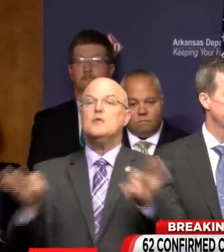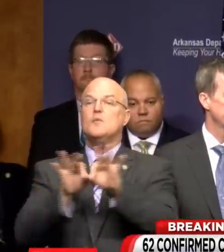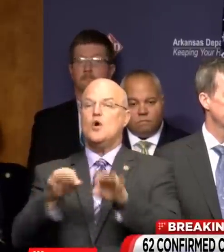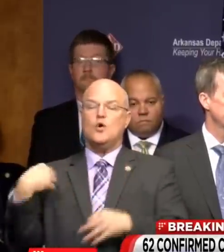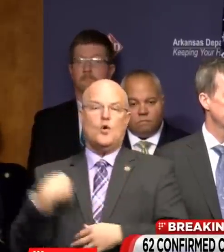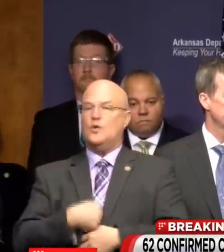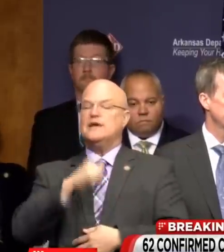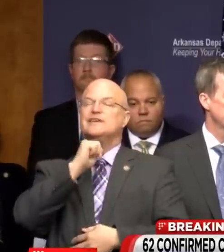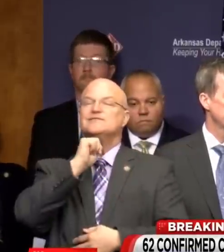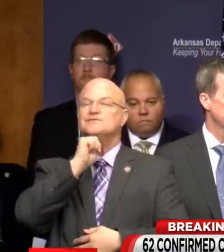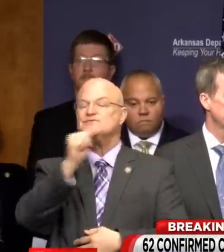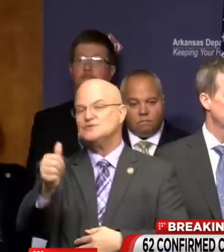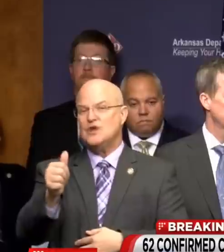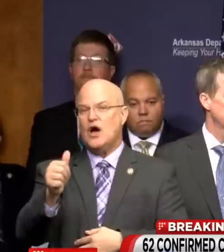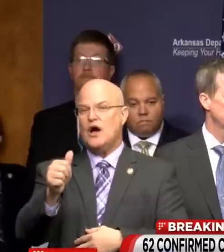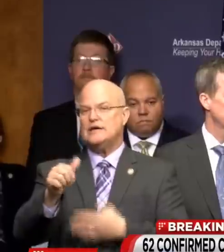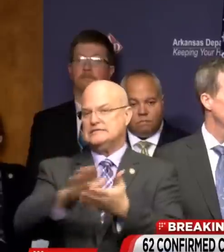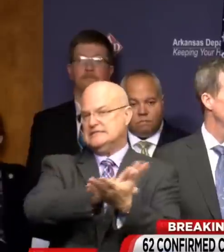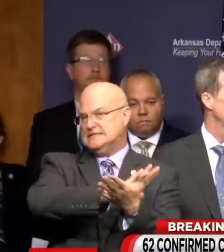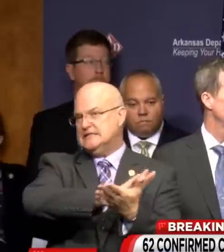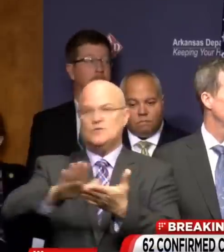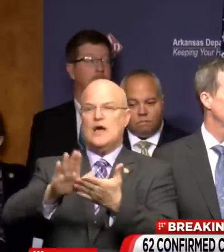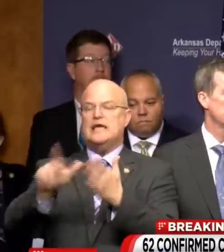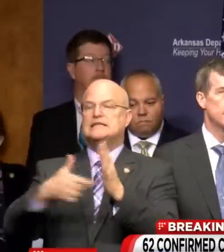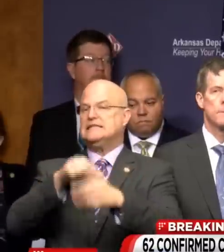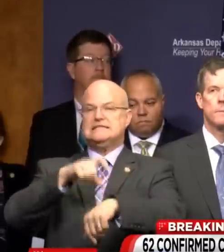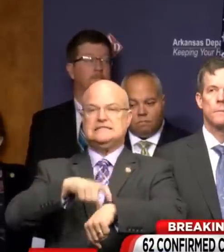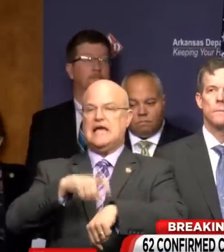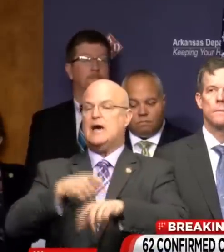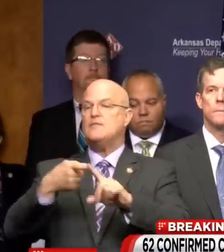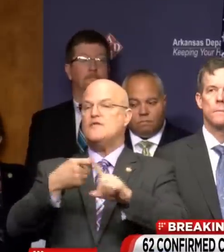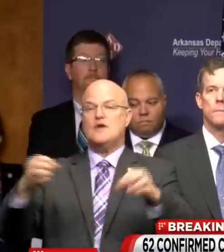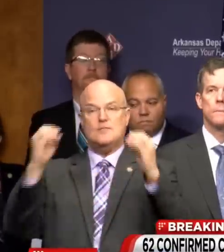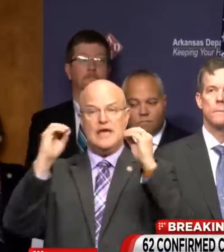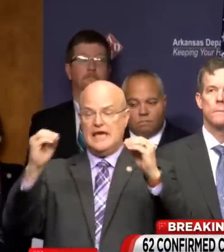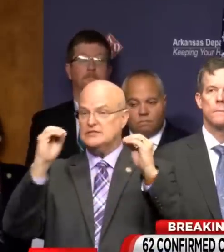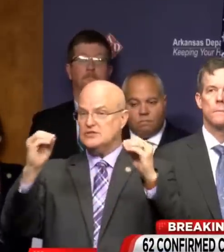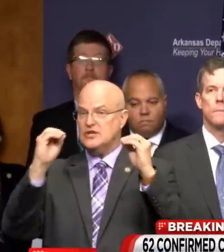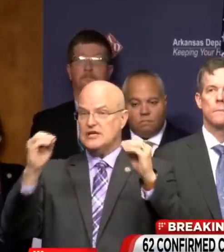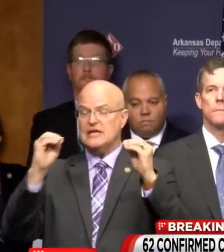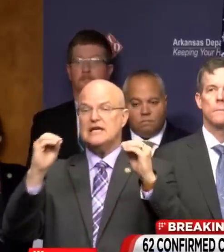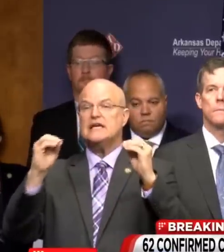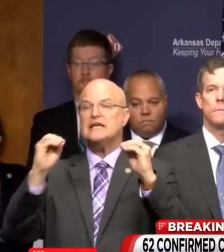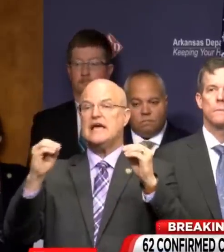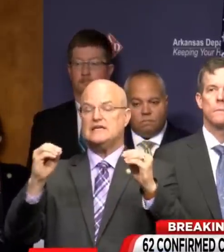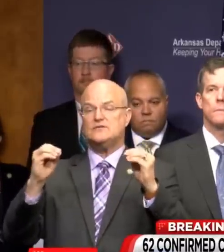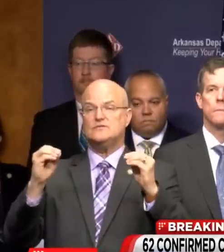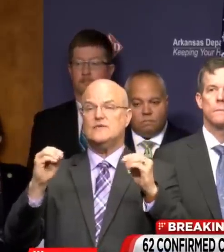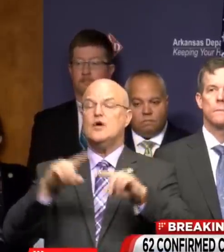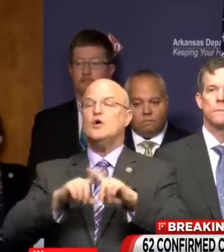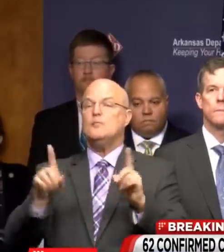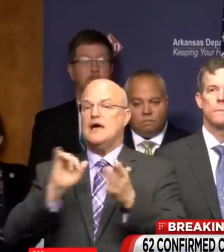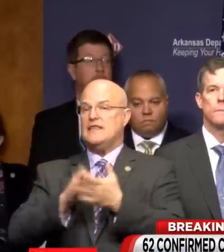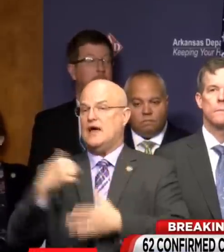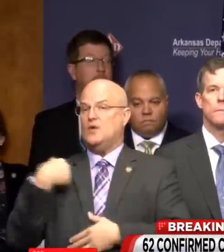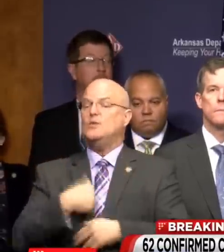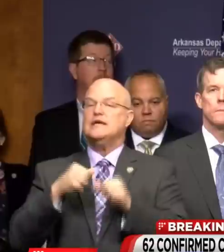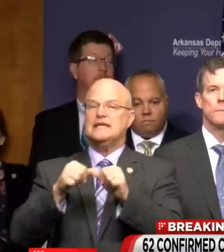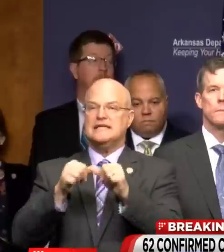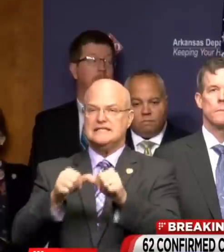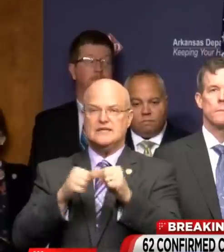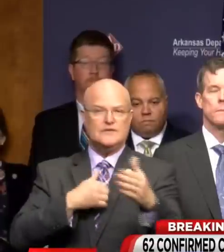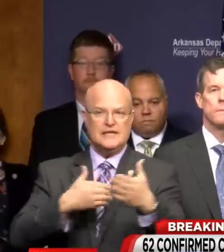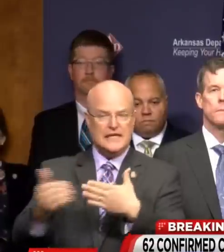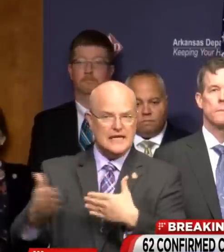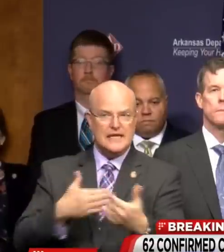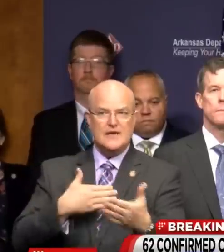we do not erase this time period from educational instruction, but that we continue it